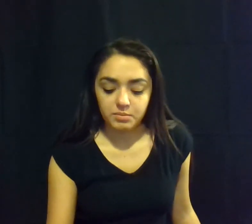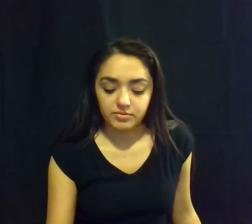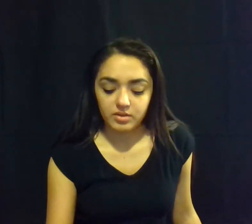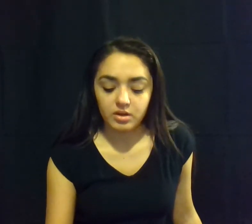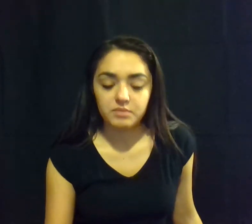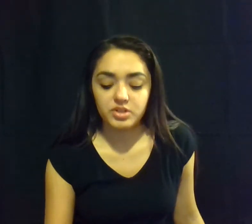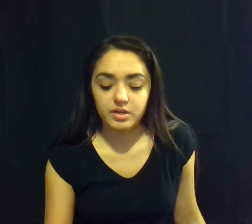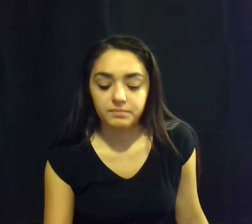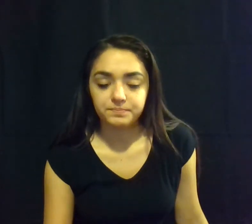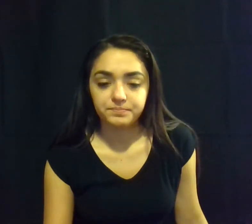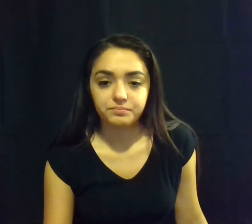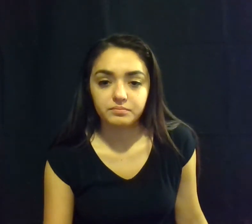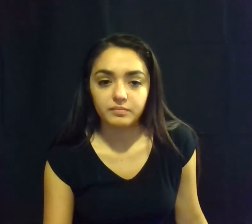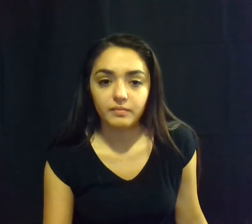the armchair.